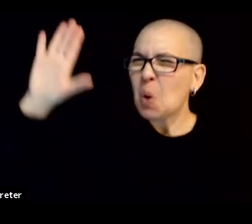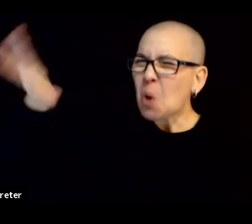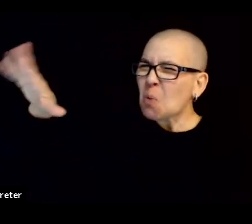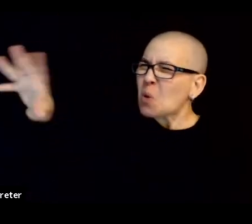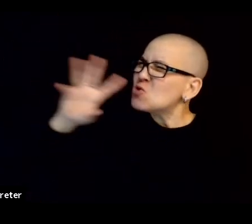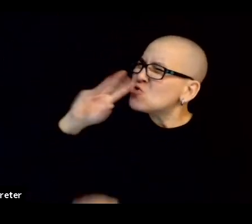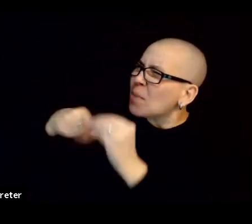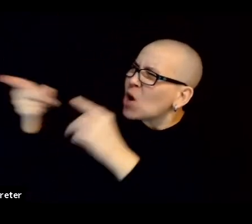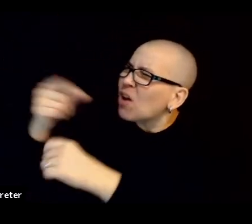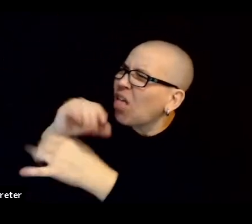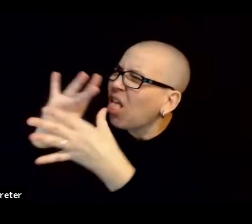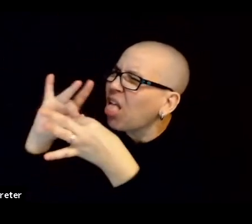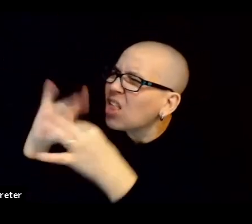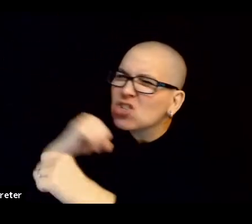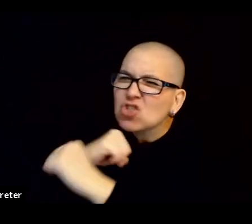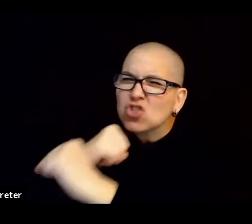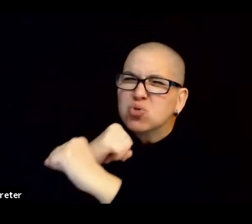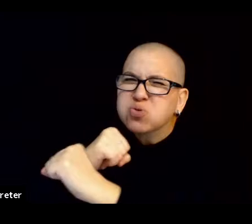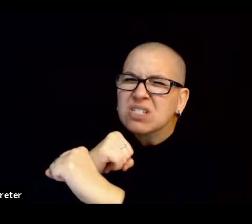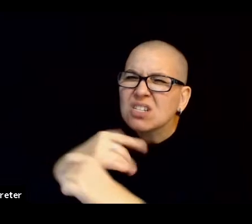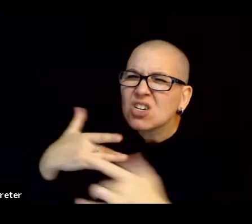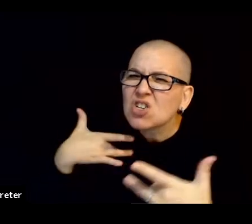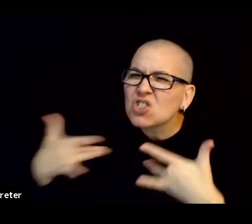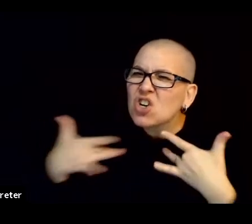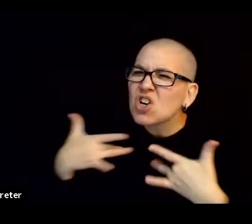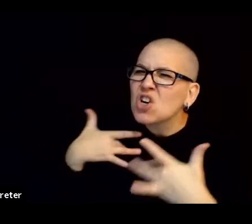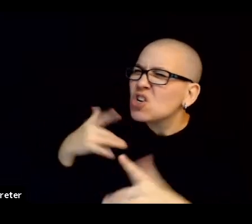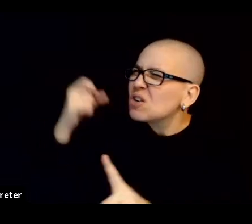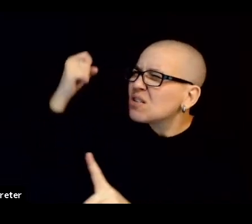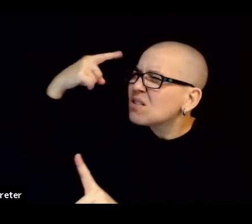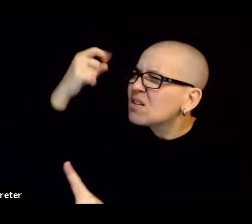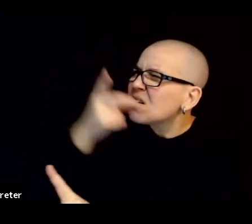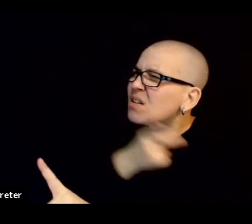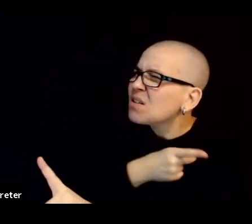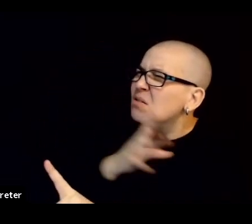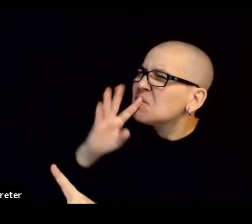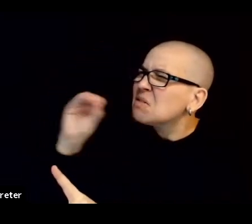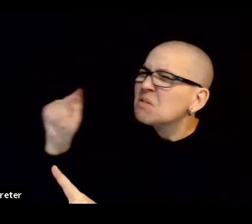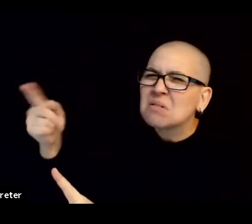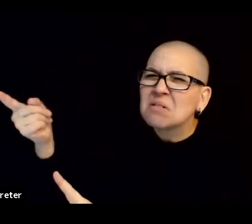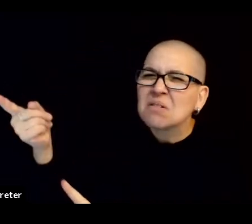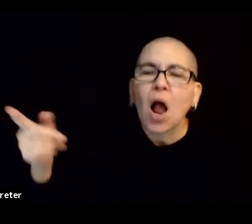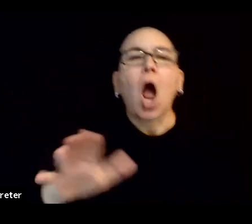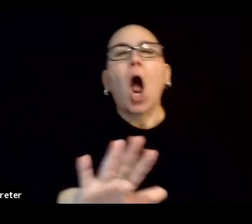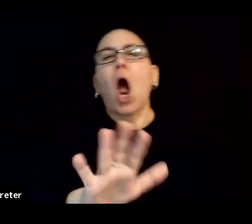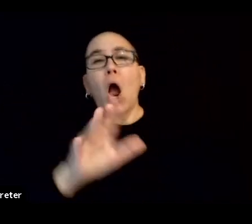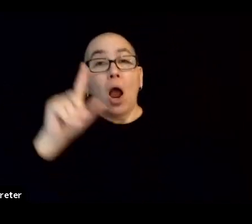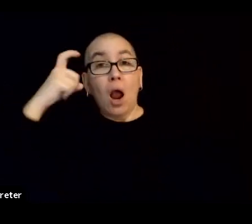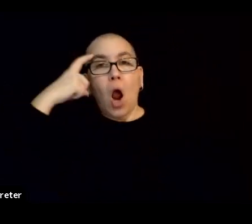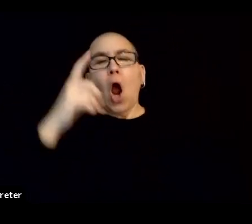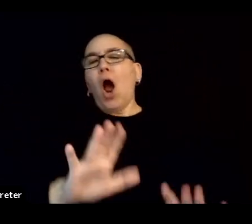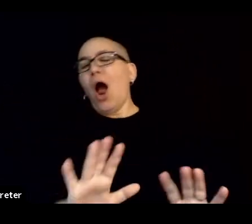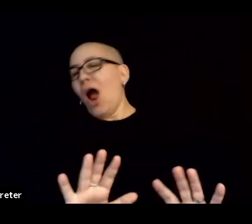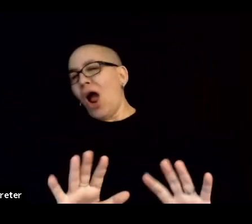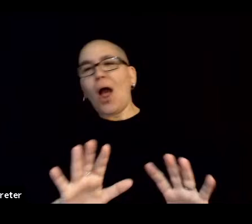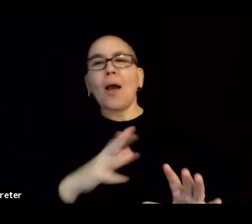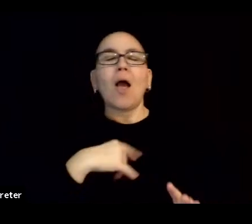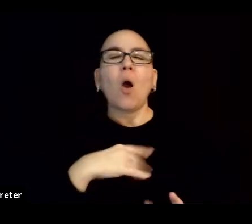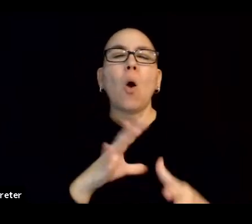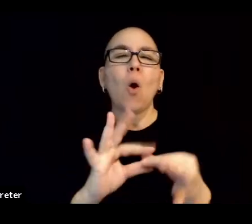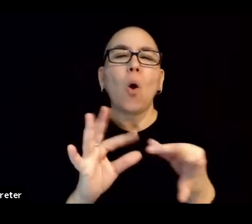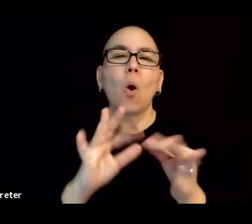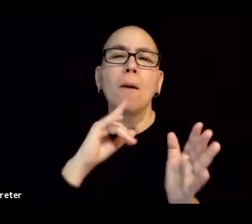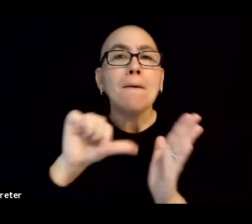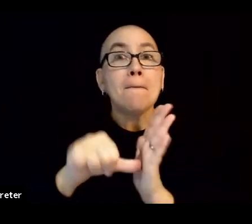St. Paul? No, not because of that. Just we have to make sure that these sites can handle the amount of people they have. Some